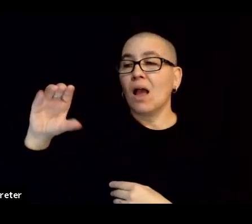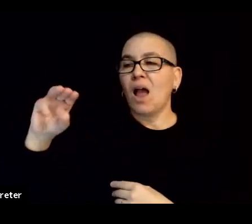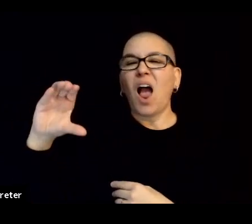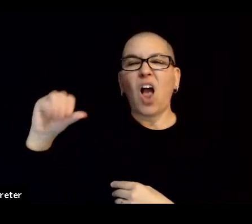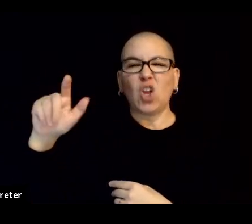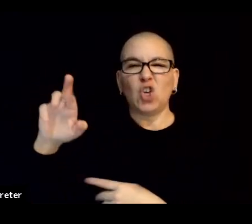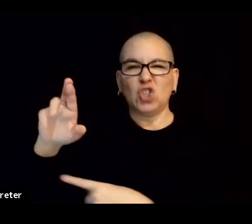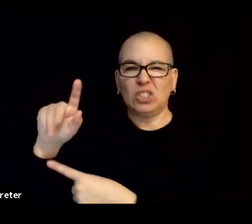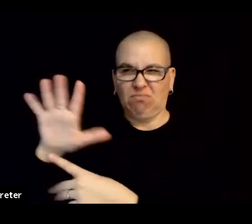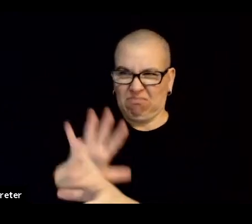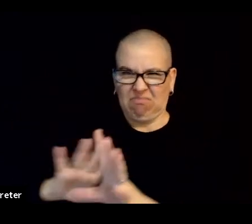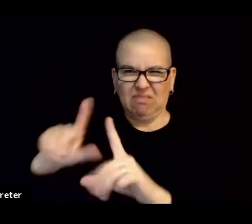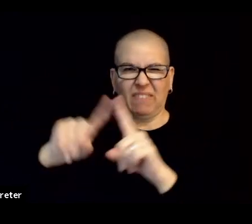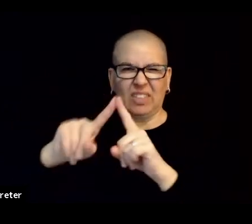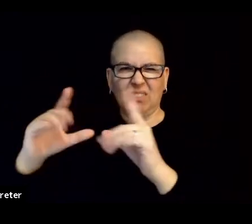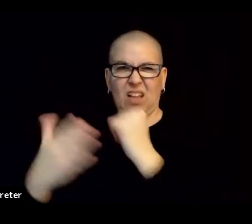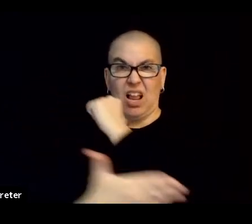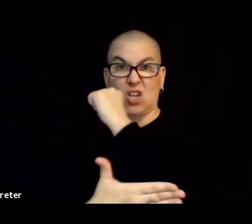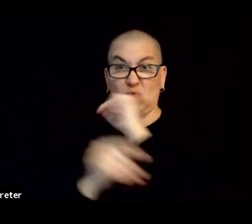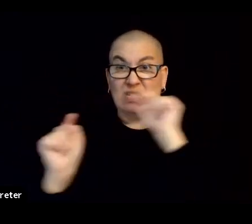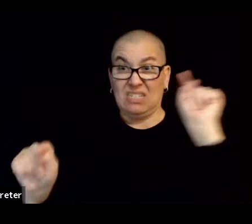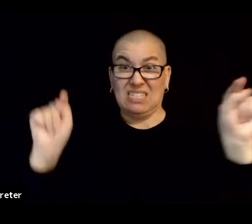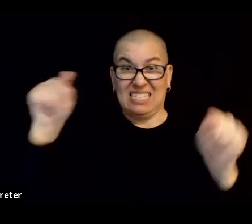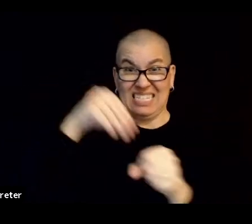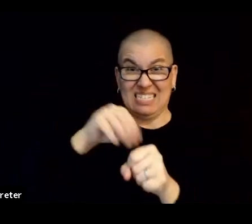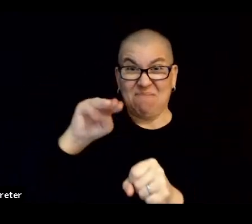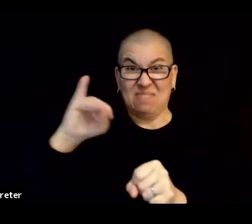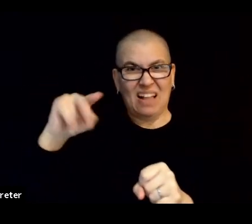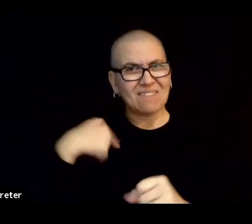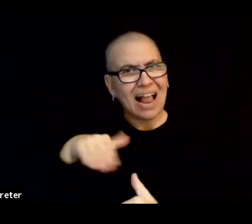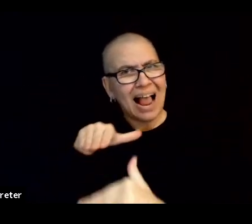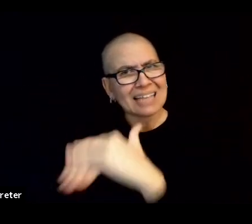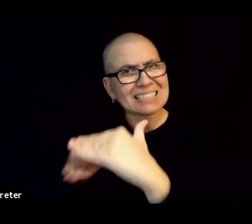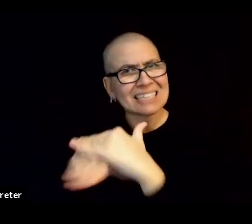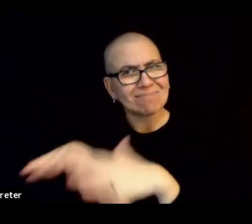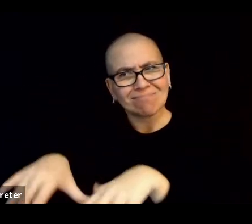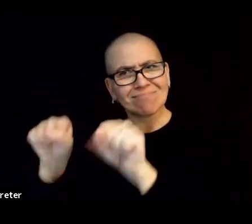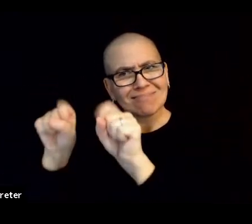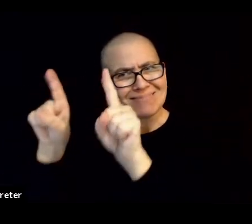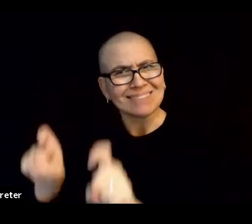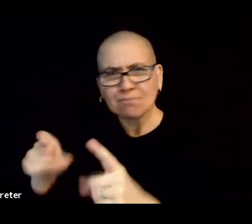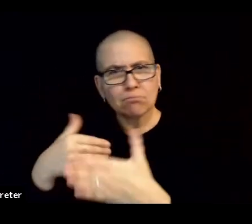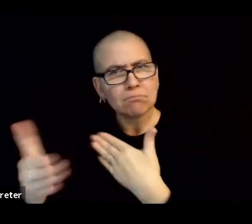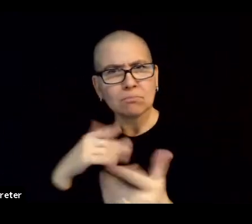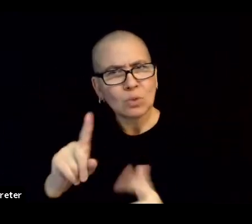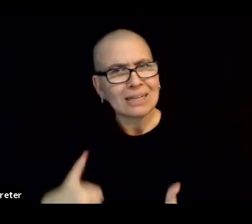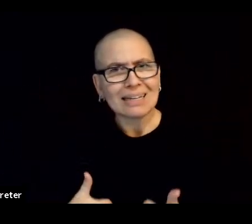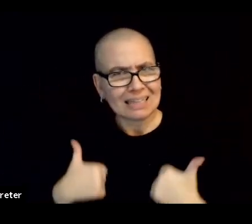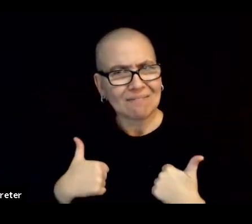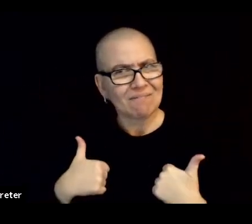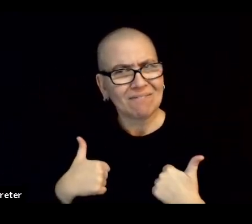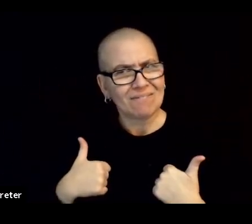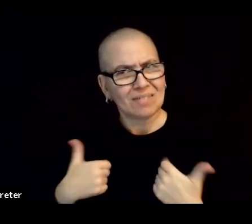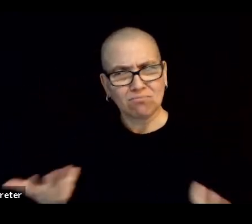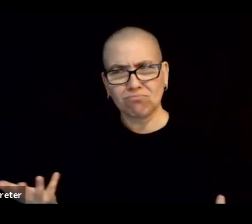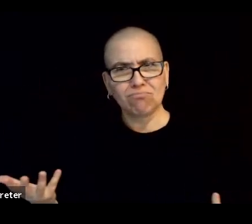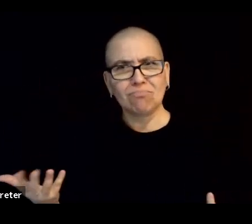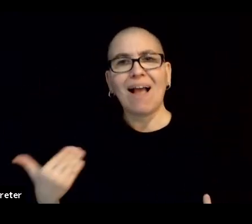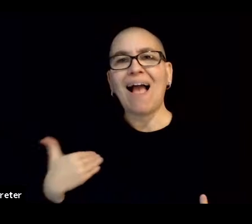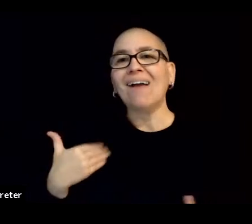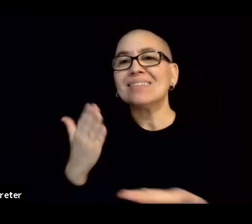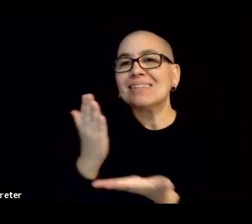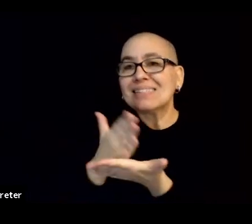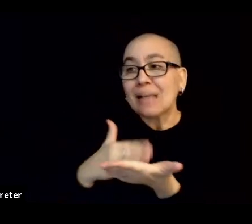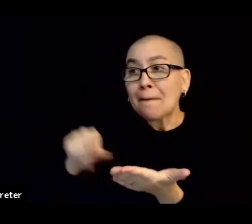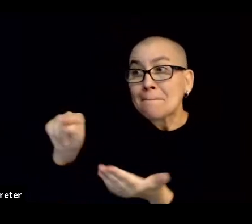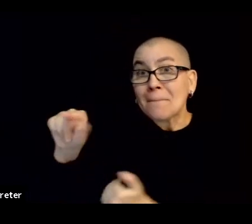to a test, no matter where they lived. Every single Minnesotan needs access to a vaccine. But there are sites in Hennepin and Anoka County that